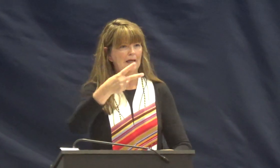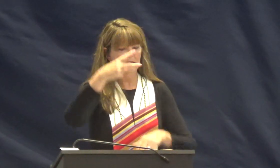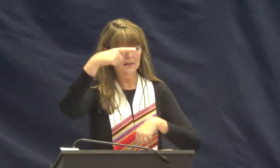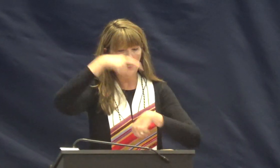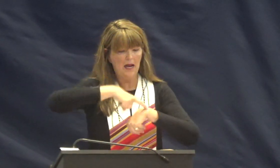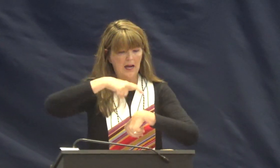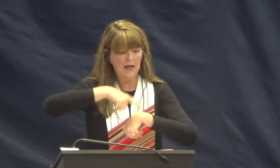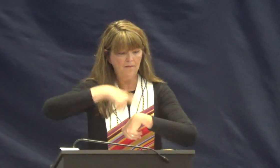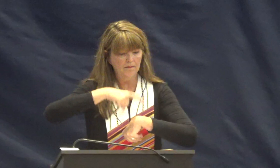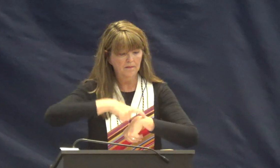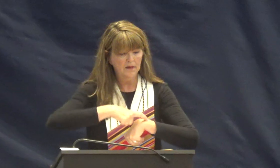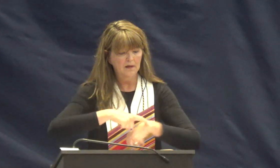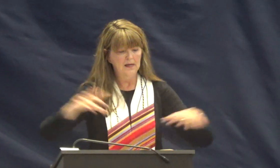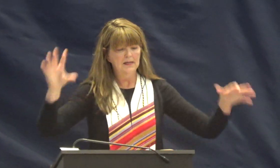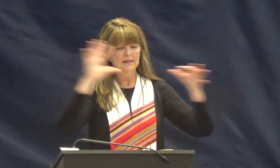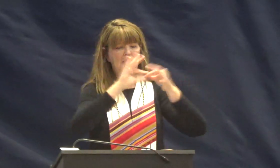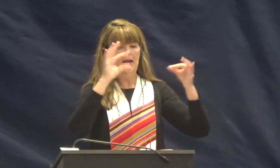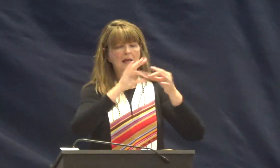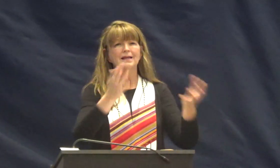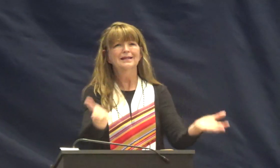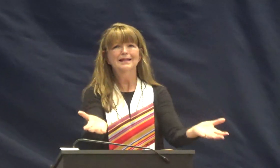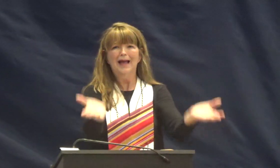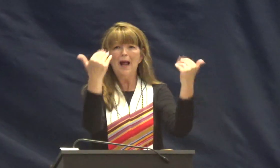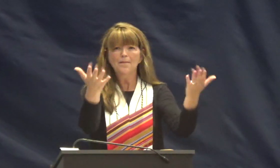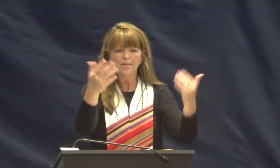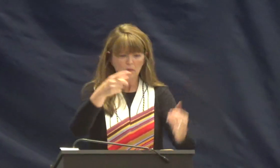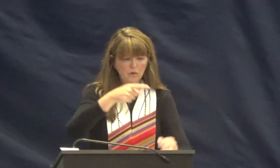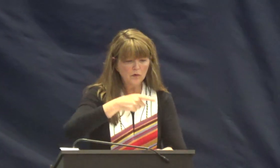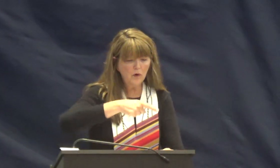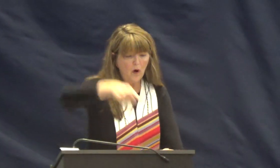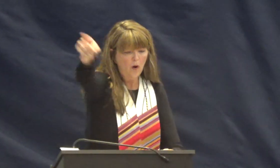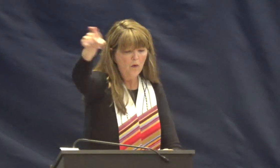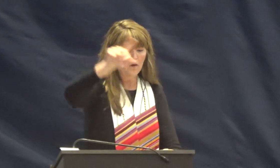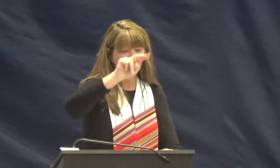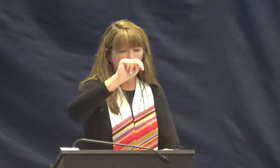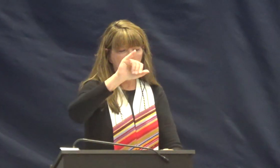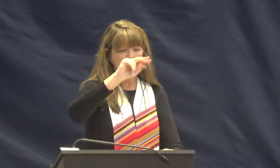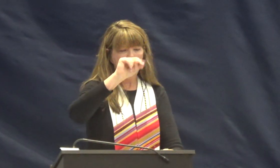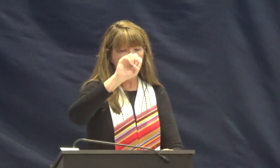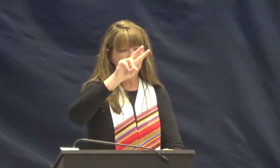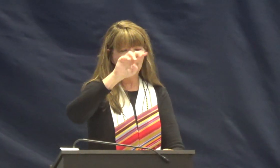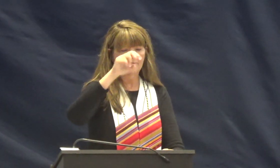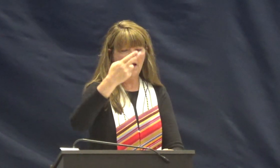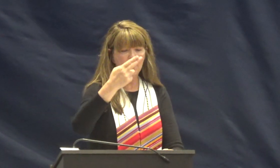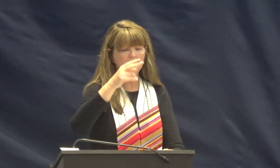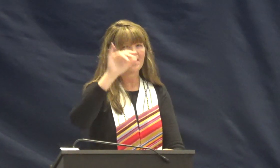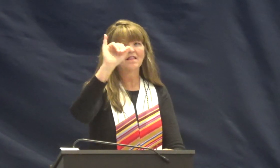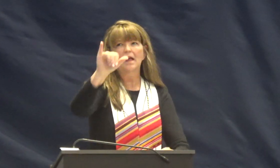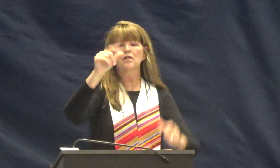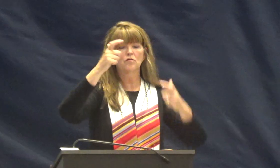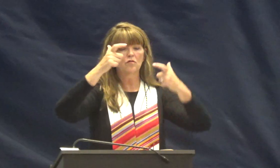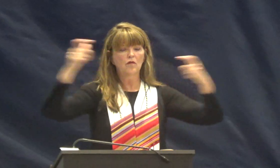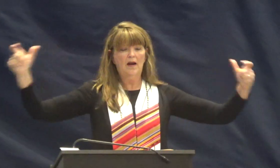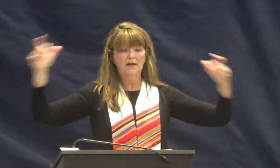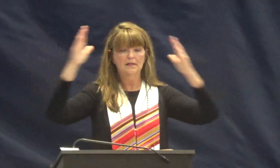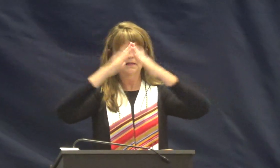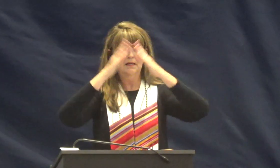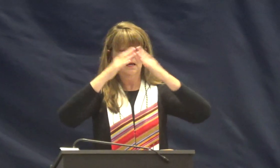Lord came to Jonah a second time, saying, get up, go to Nineveh, that great